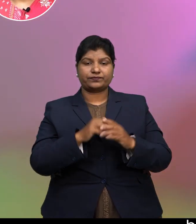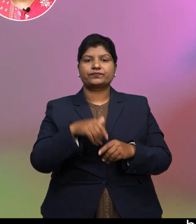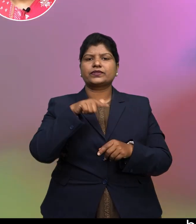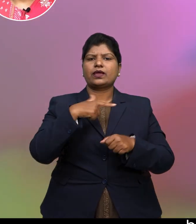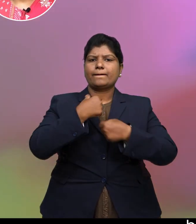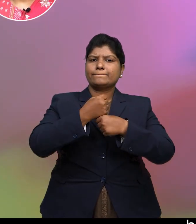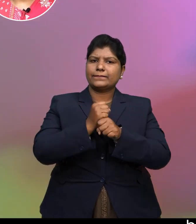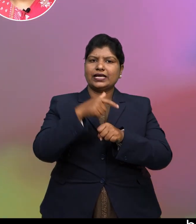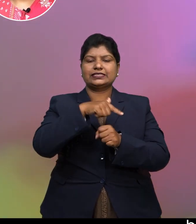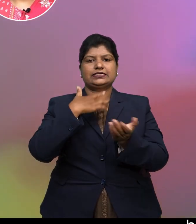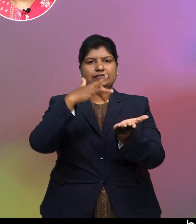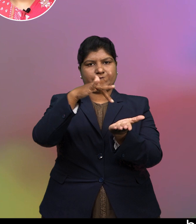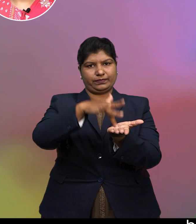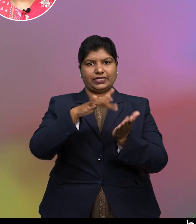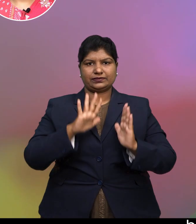becomes implanted